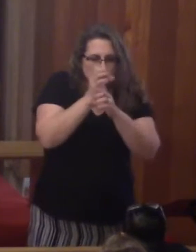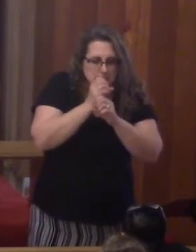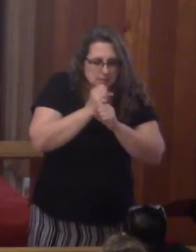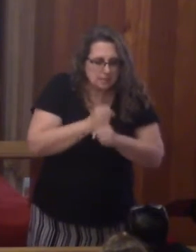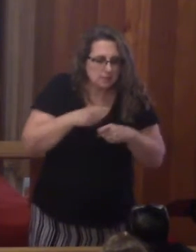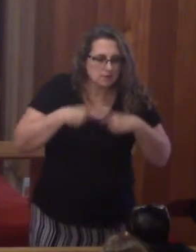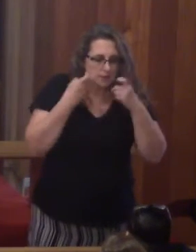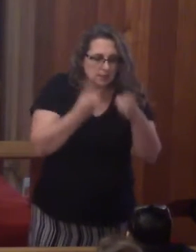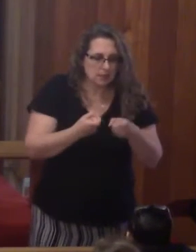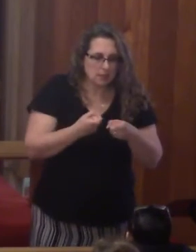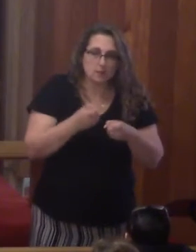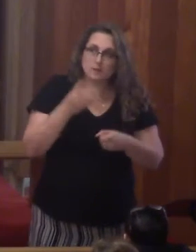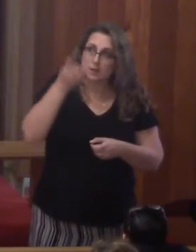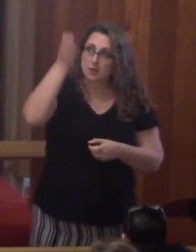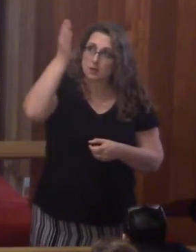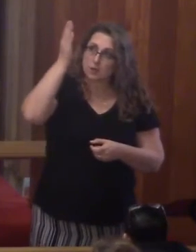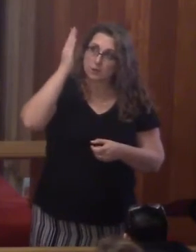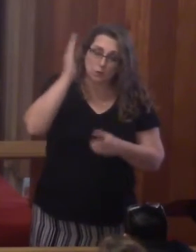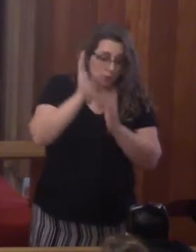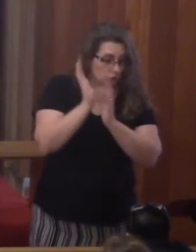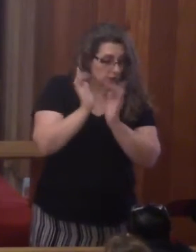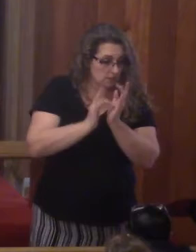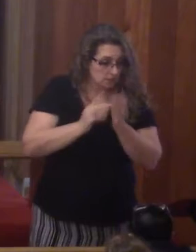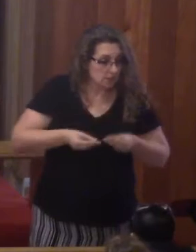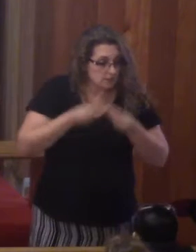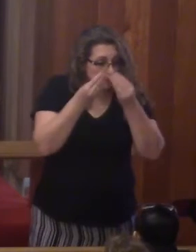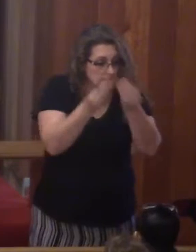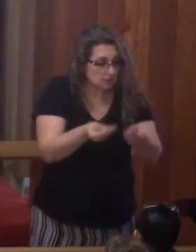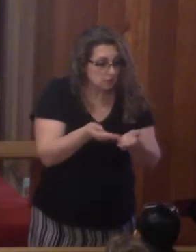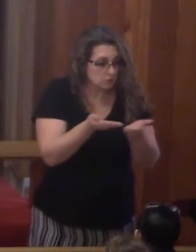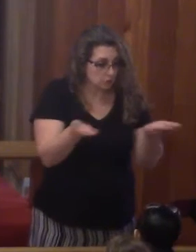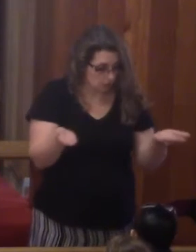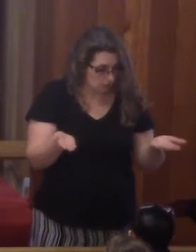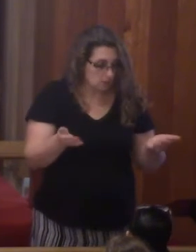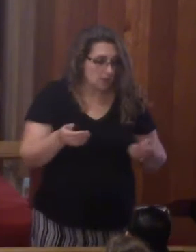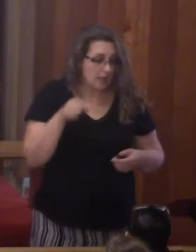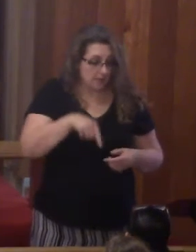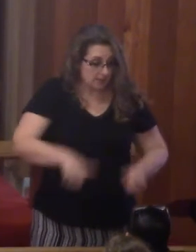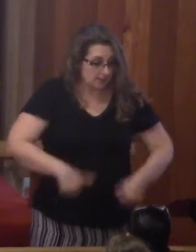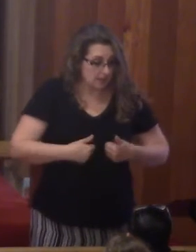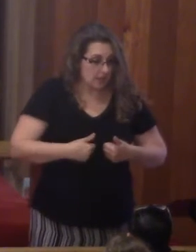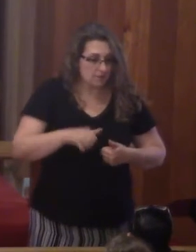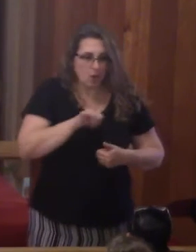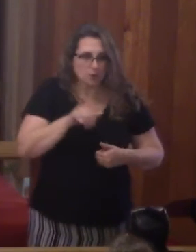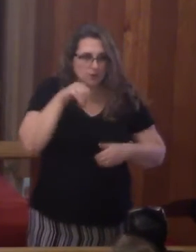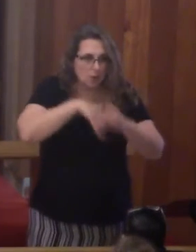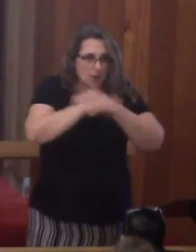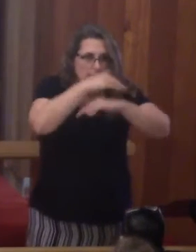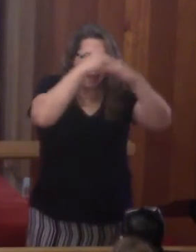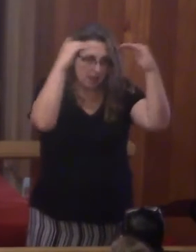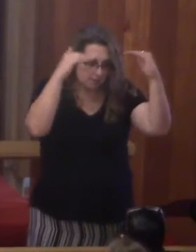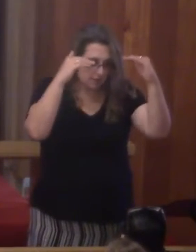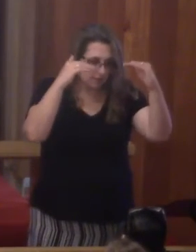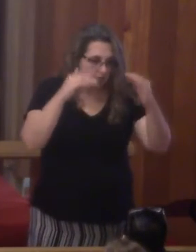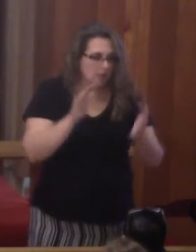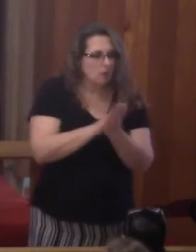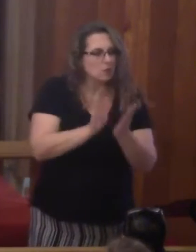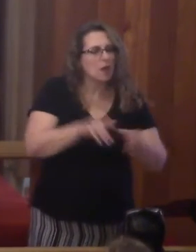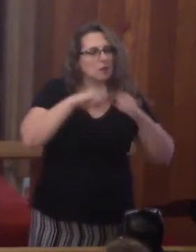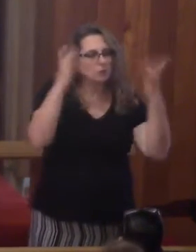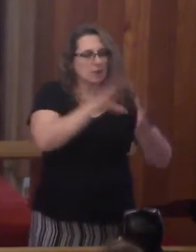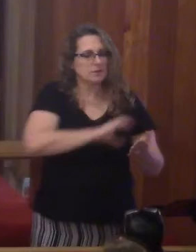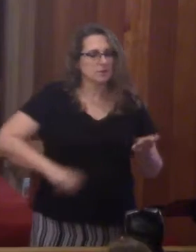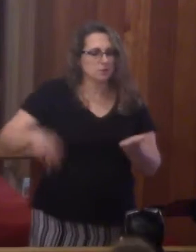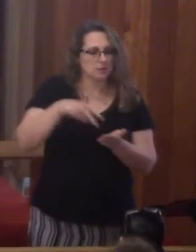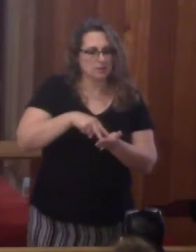gifts that Christ desires to give to you in this life and in eternity in the one to come.